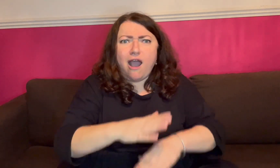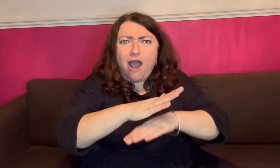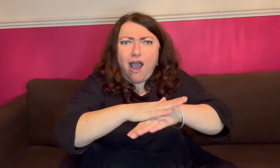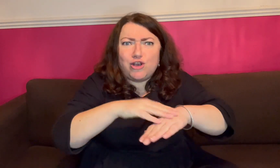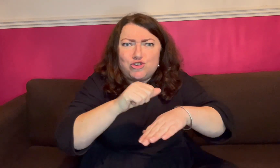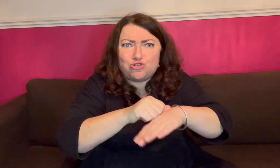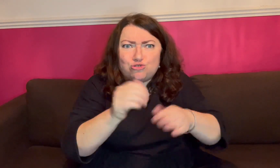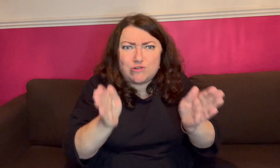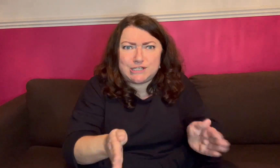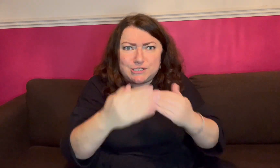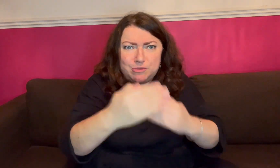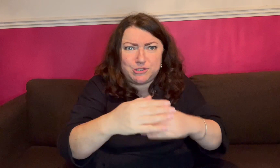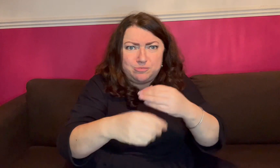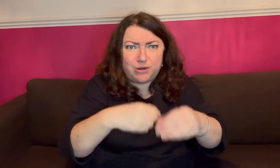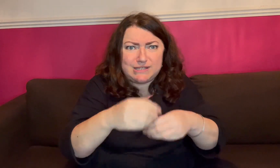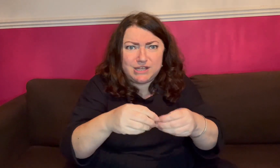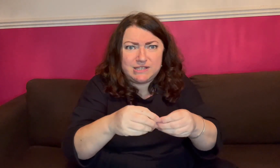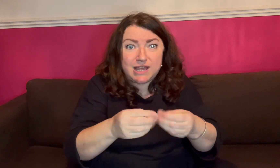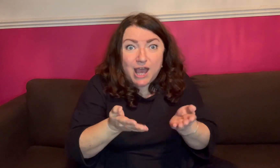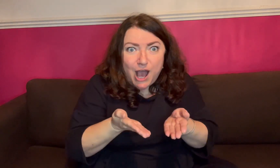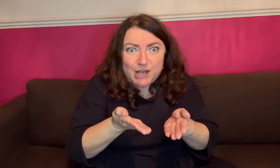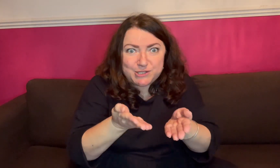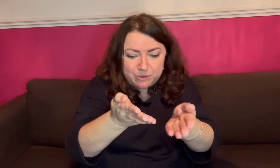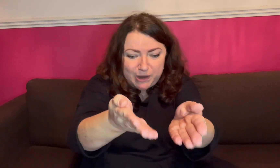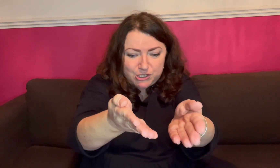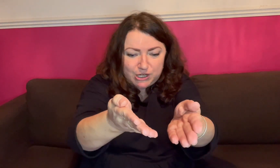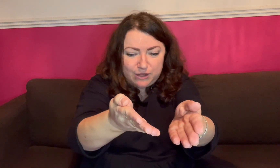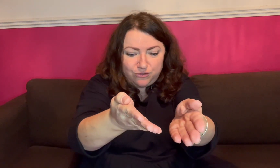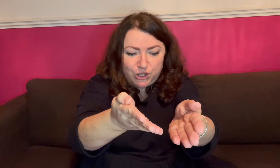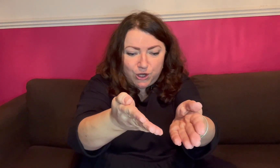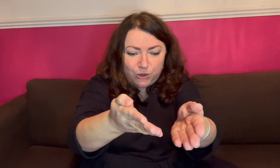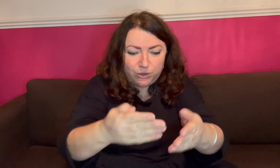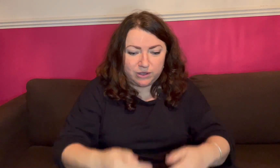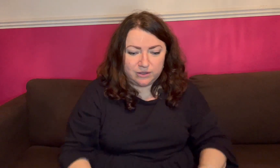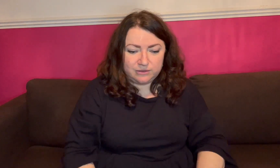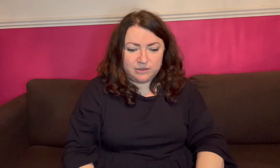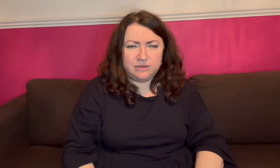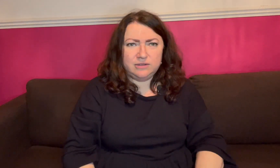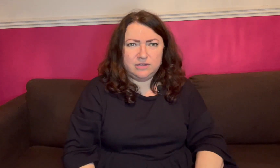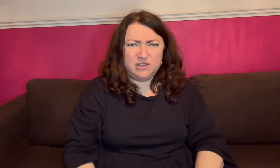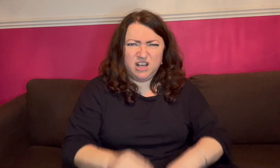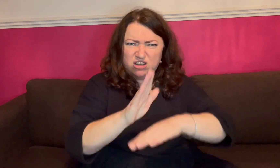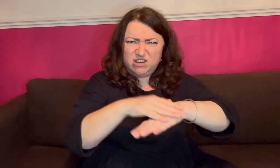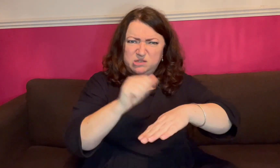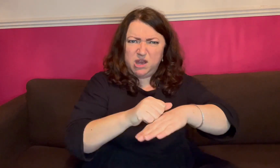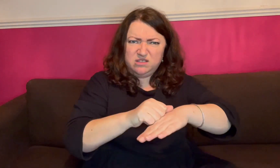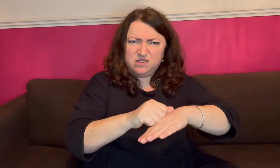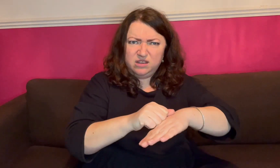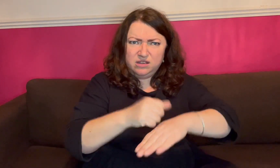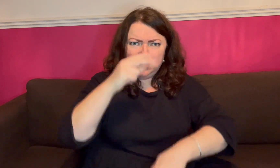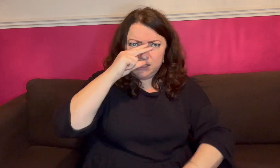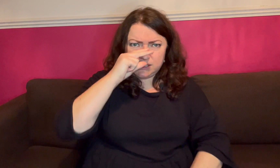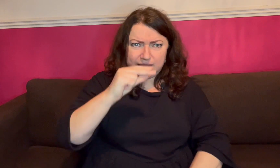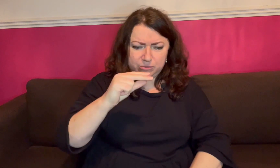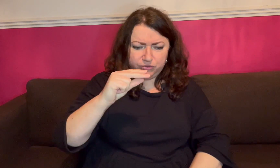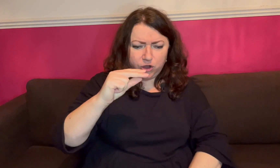"A Christmas present especially for you." "Christmas?" snapped the